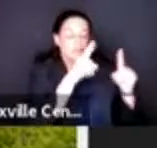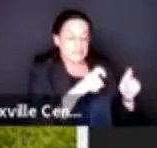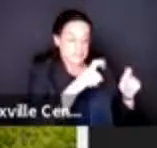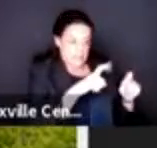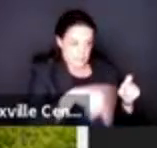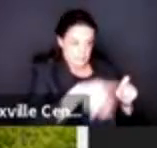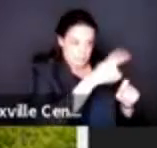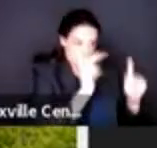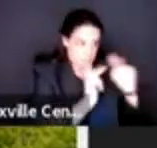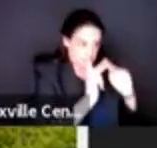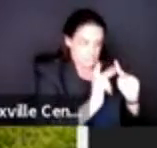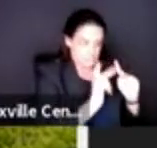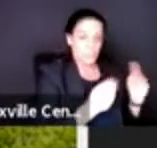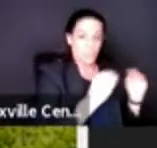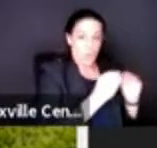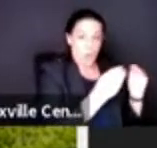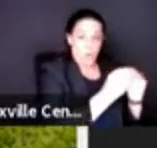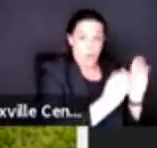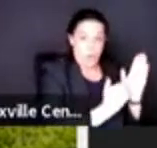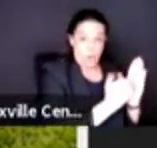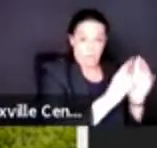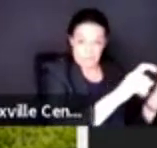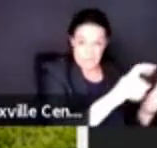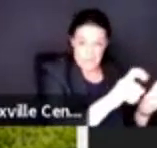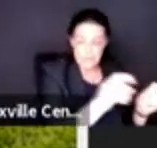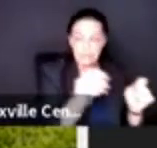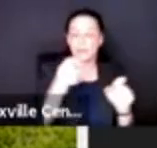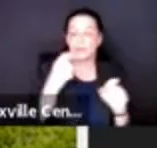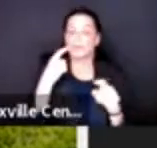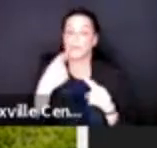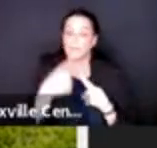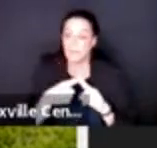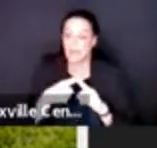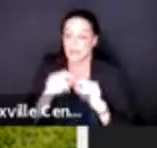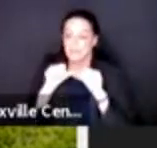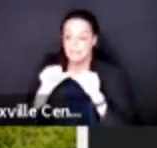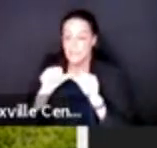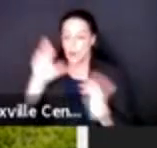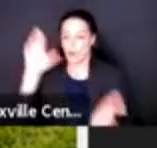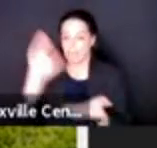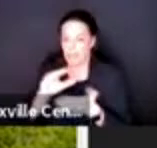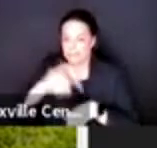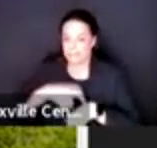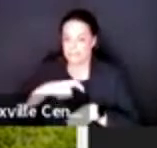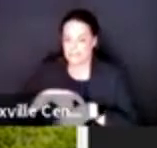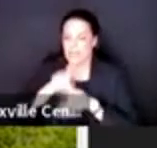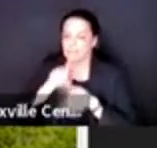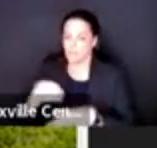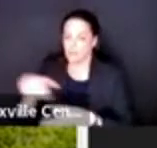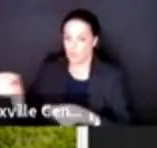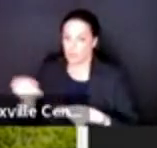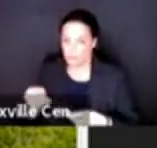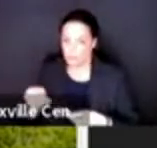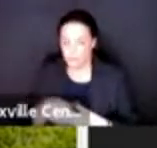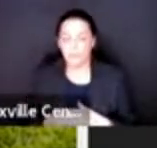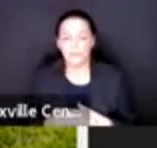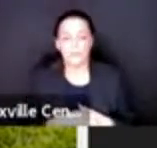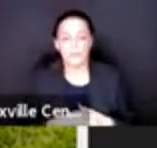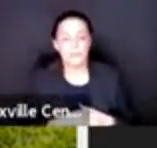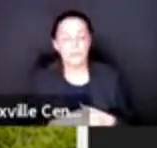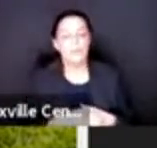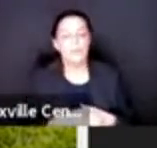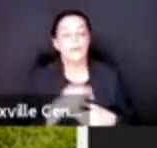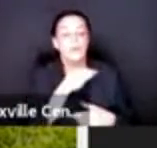increased diagnostic testing with consistent or decreased test result reporting turnaround time.